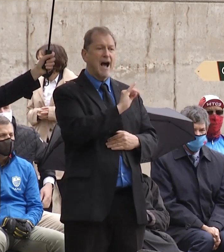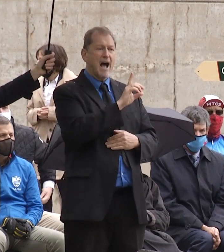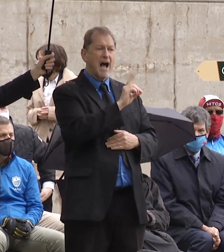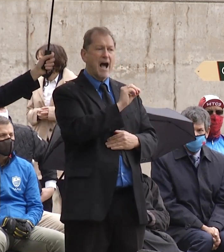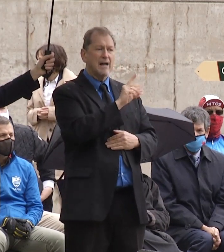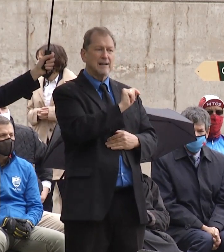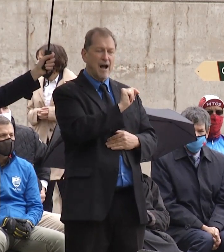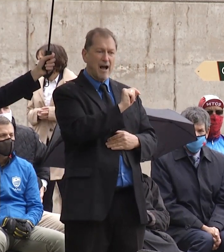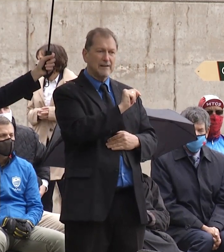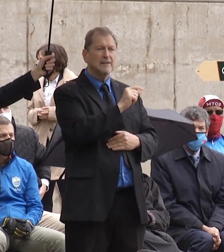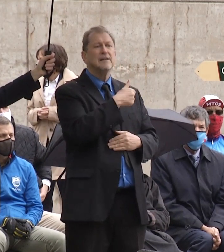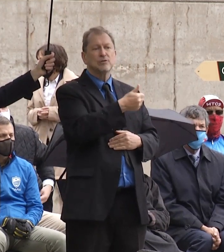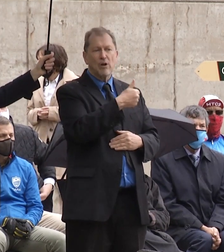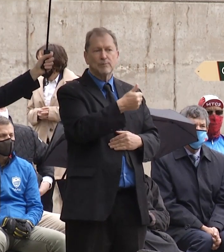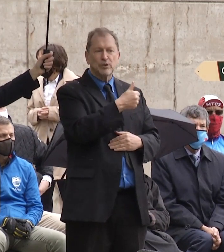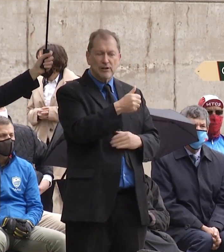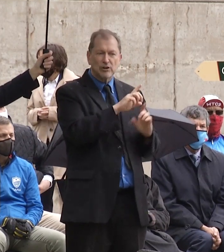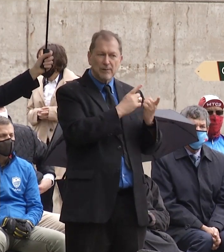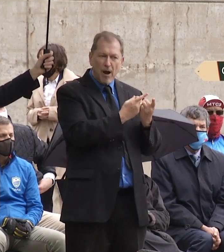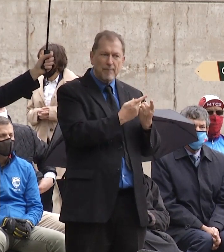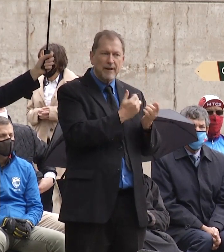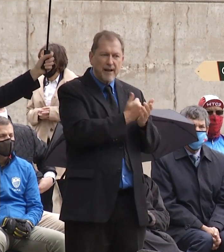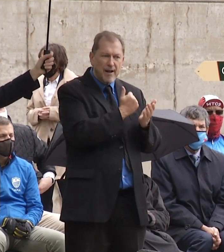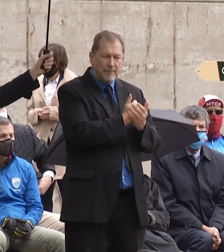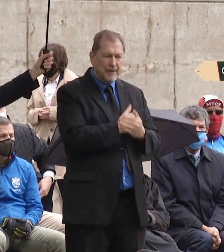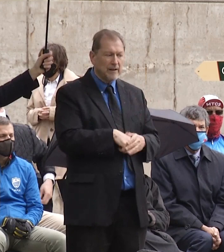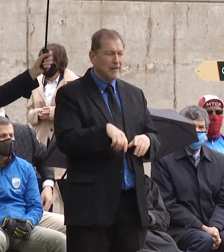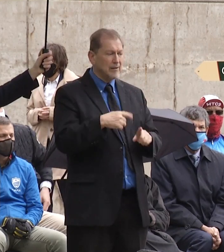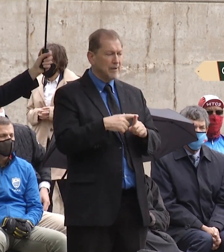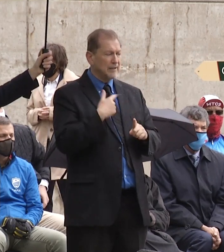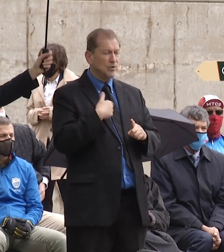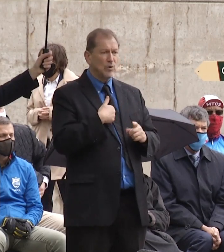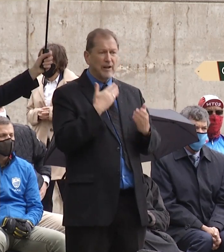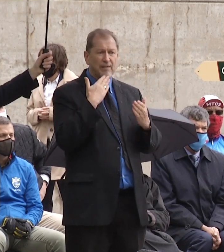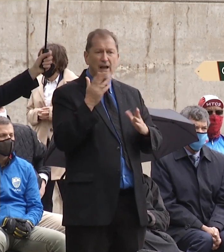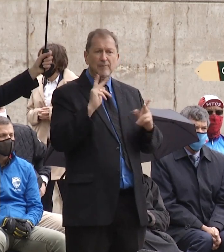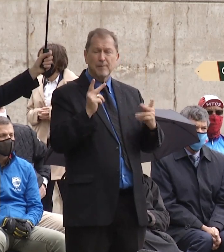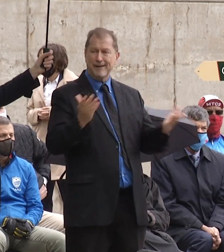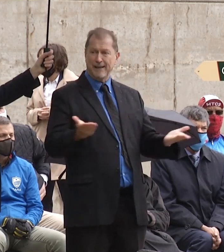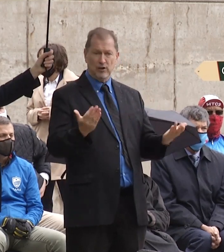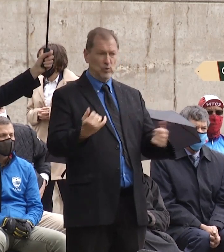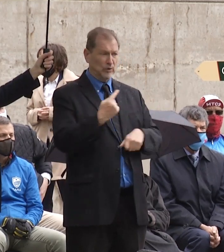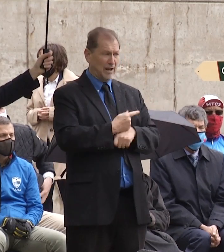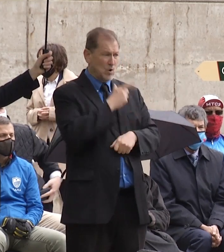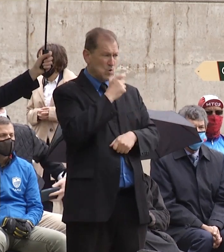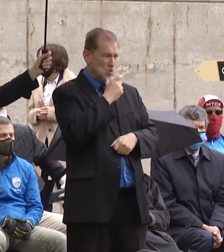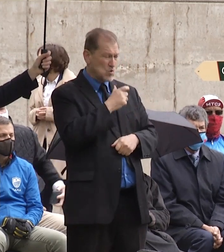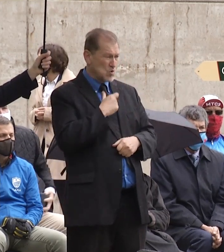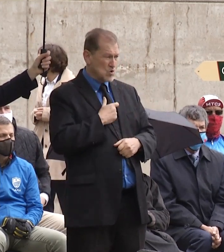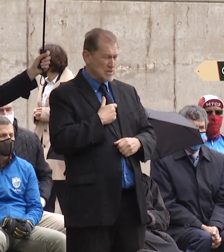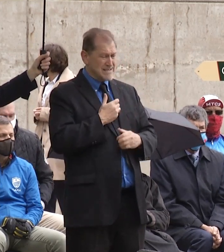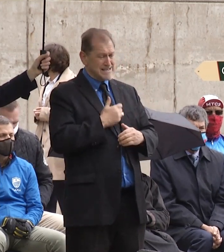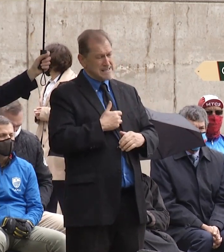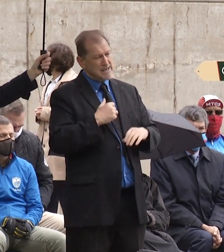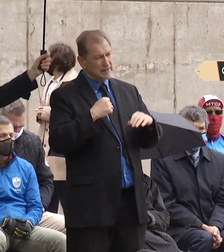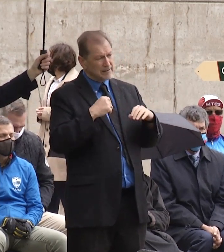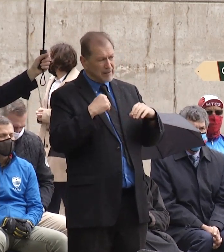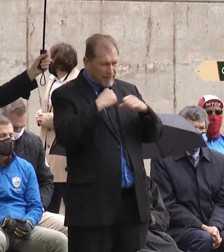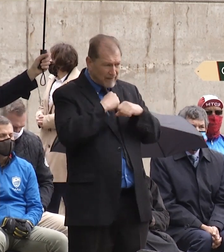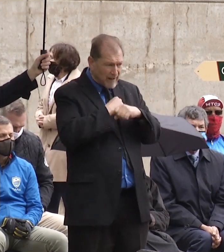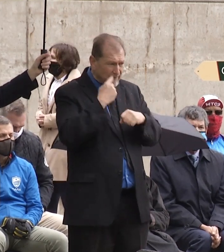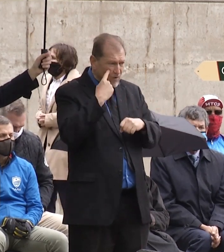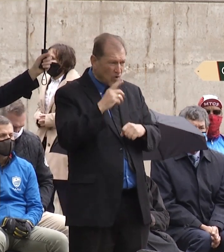and on so many other things. And a big thanks to the advocates who are here today as well. We have, as you heard, we have CARA, we have the